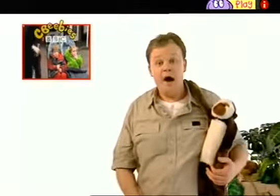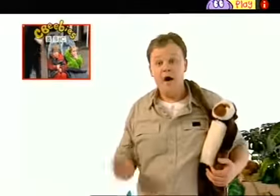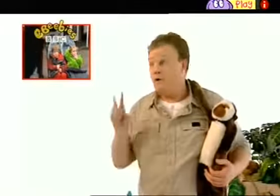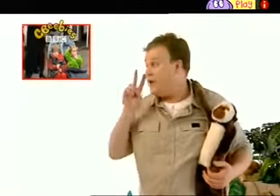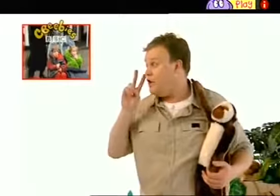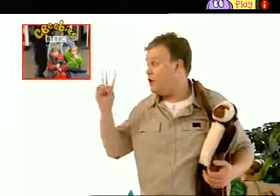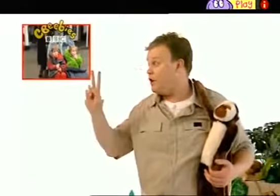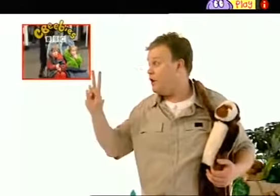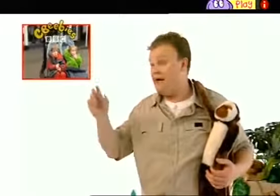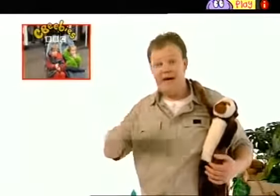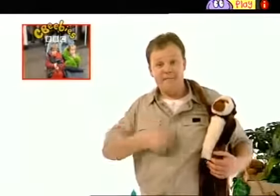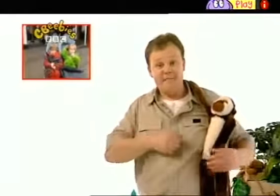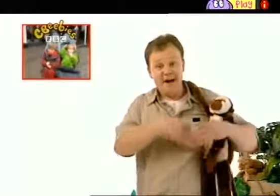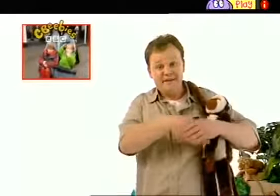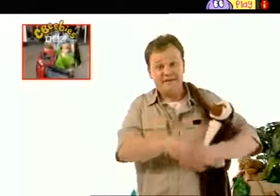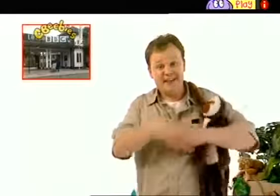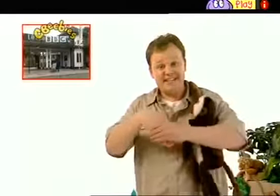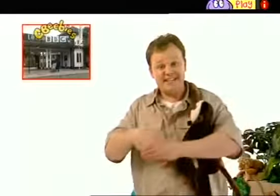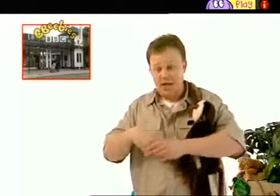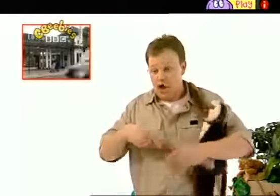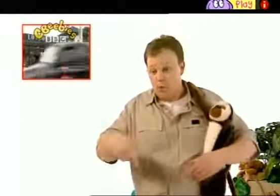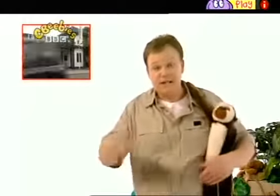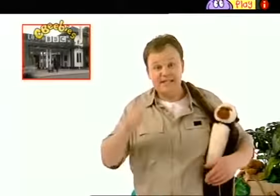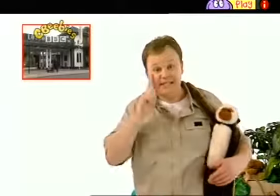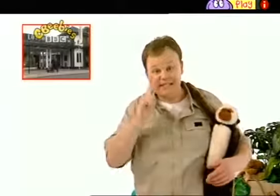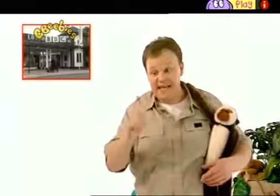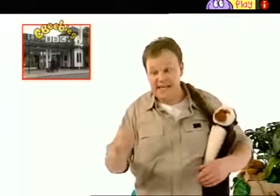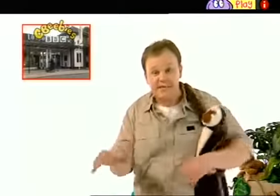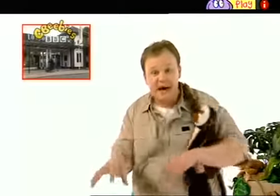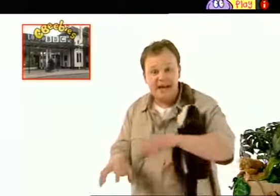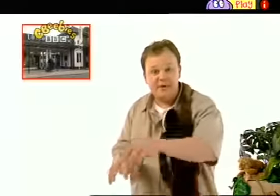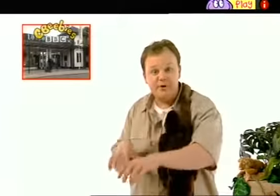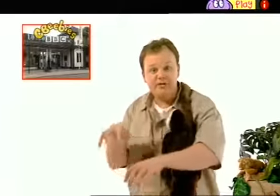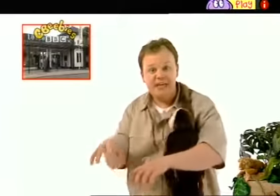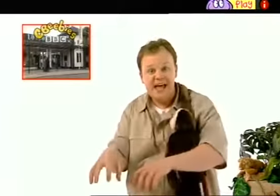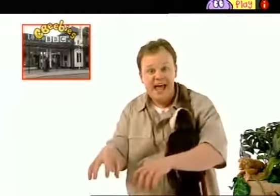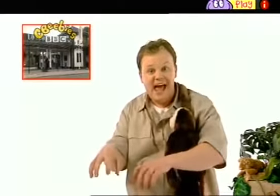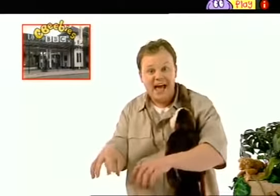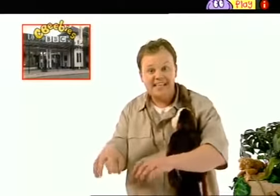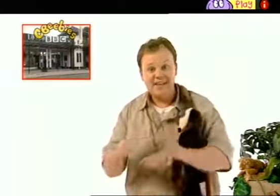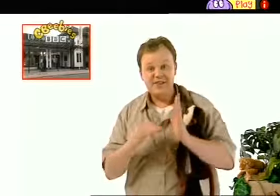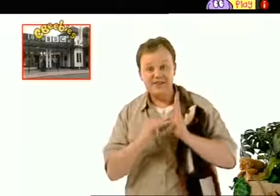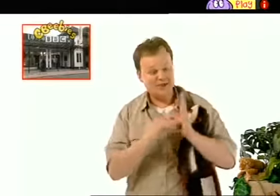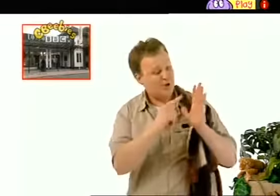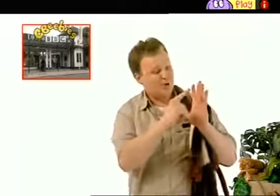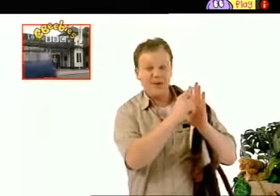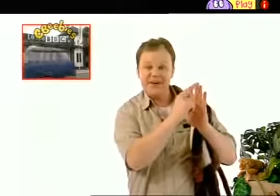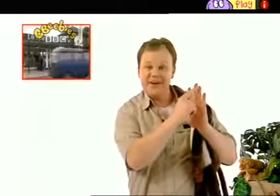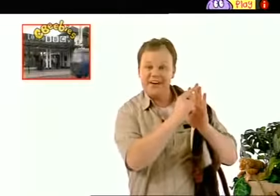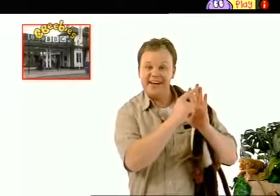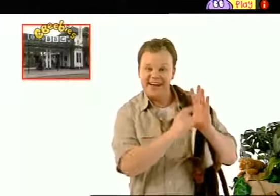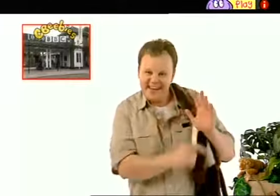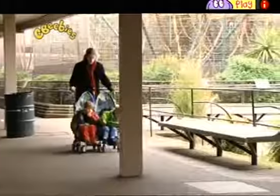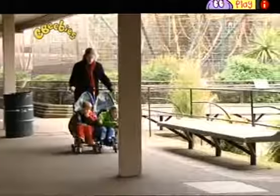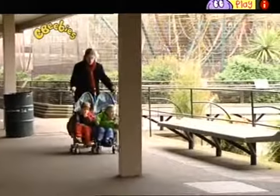Oh, look, my friends went to see some animals at the zoo. This